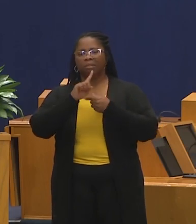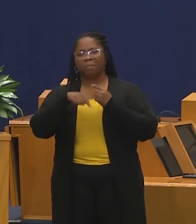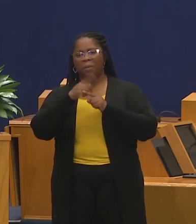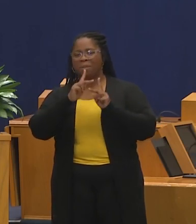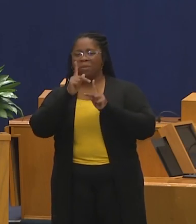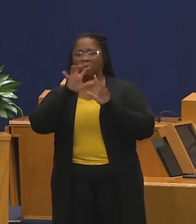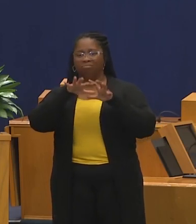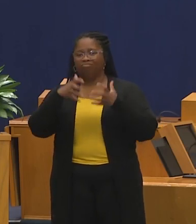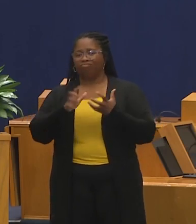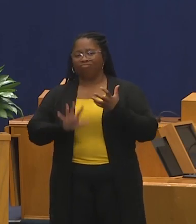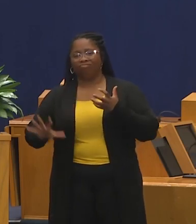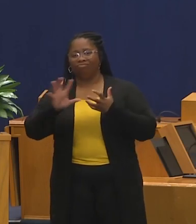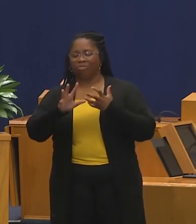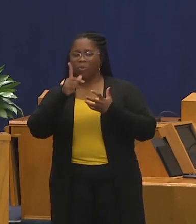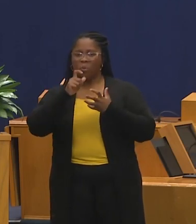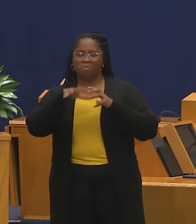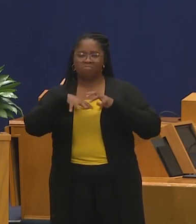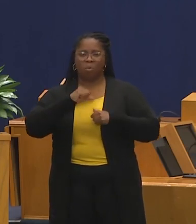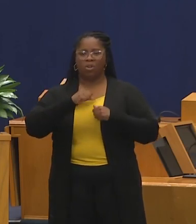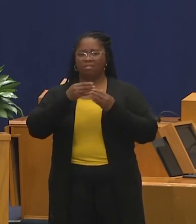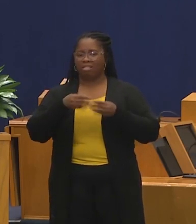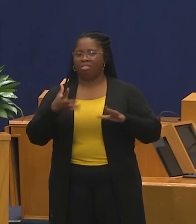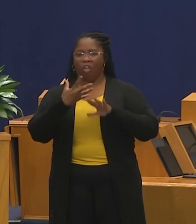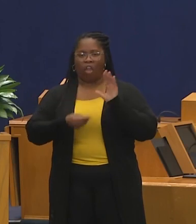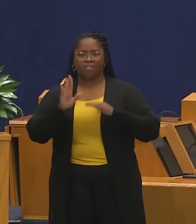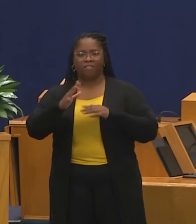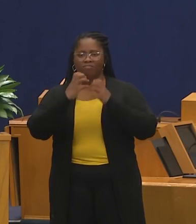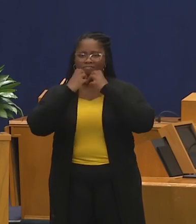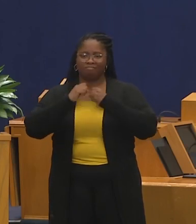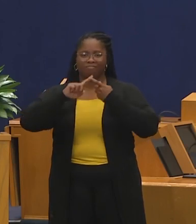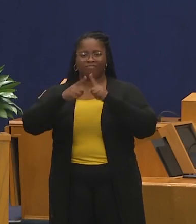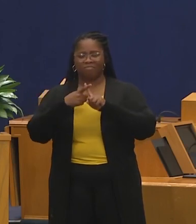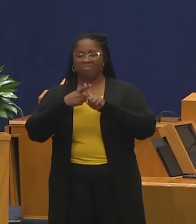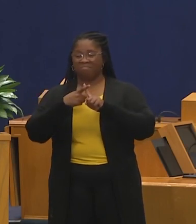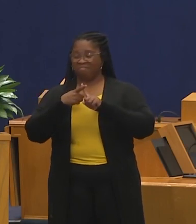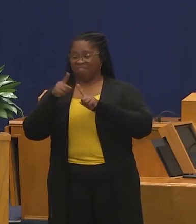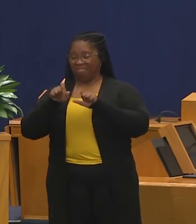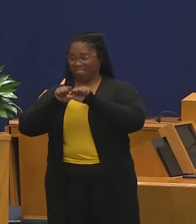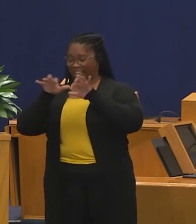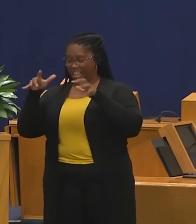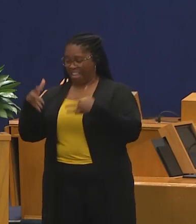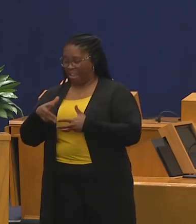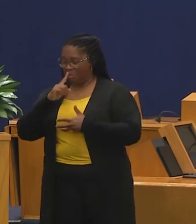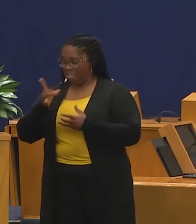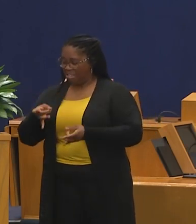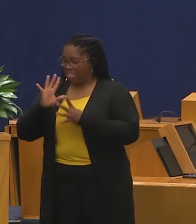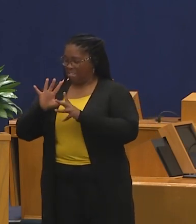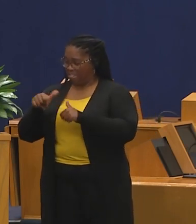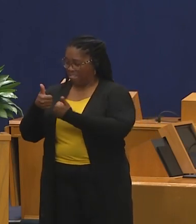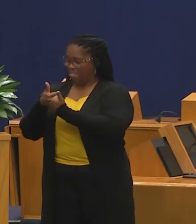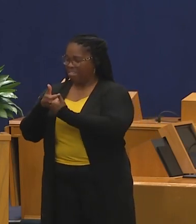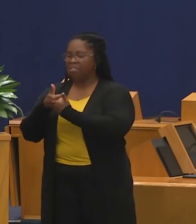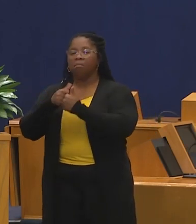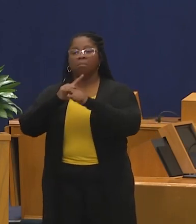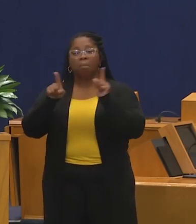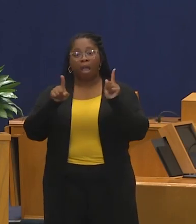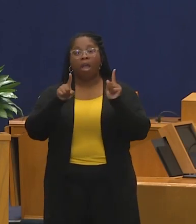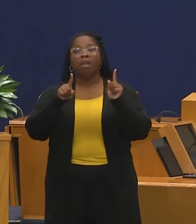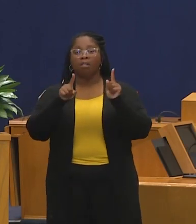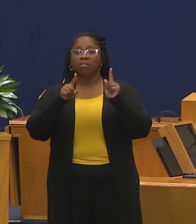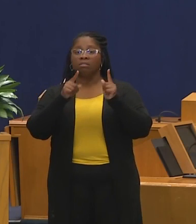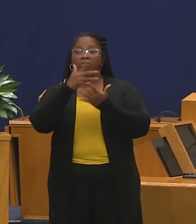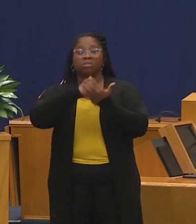loved ones. This pandemic is a fierce opponent, but as my county partners remind you, social distancing is the way